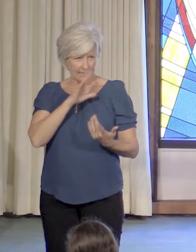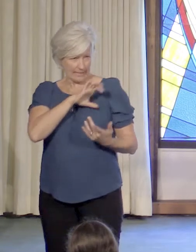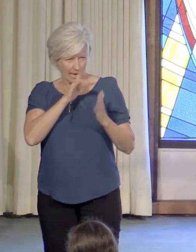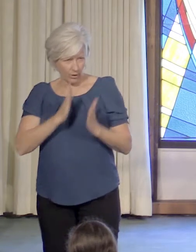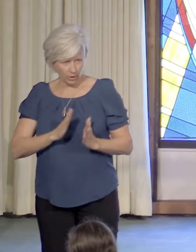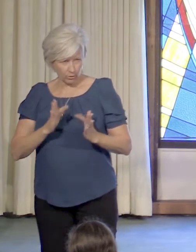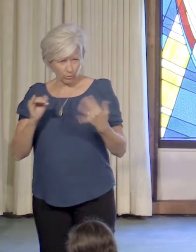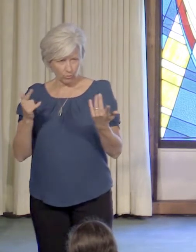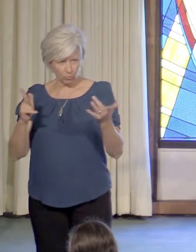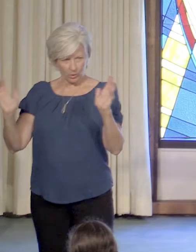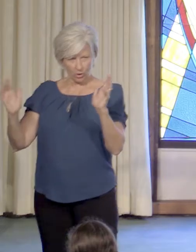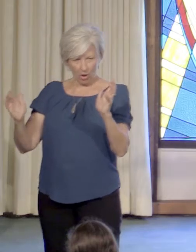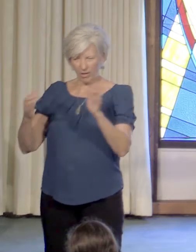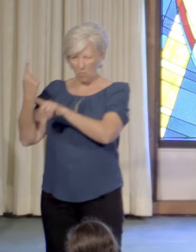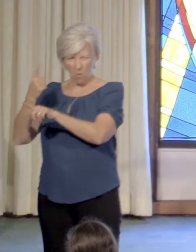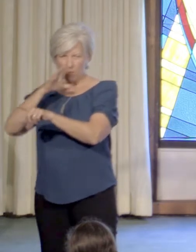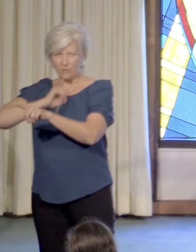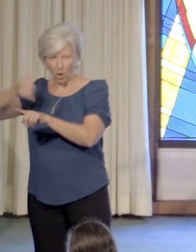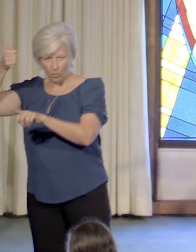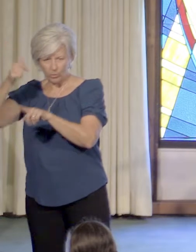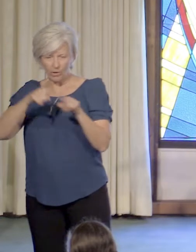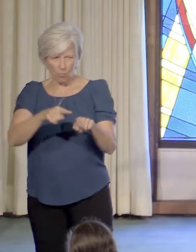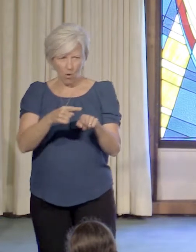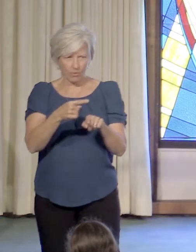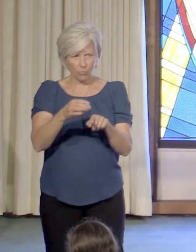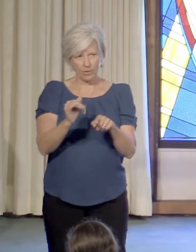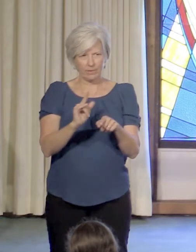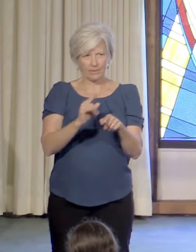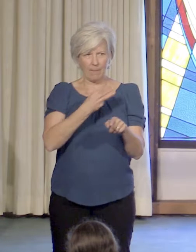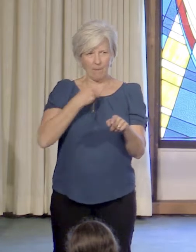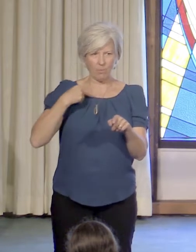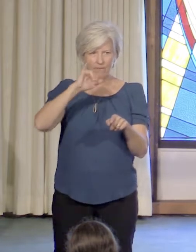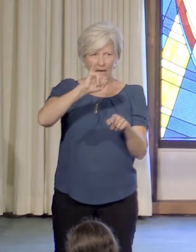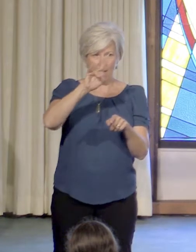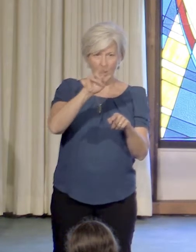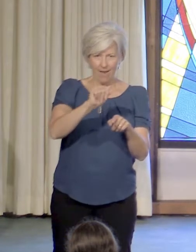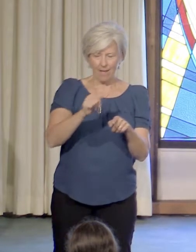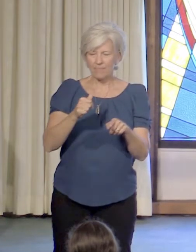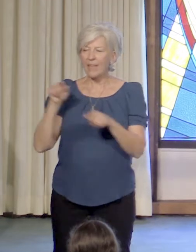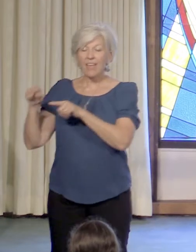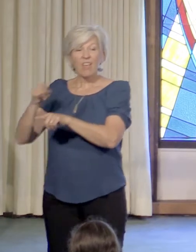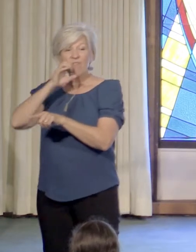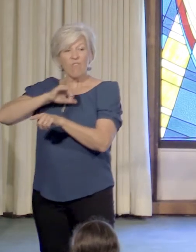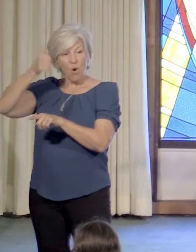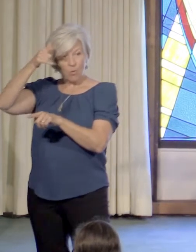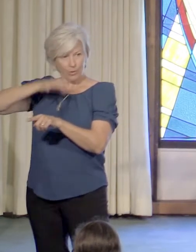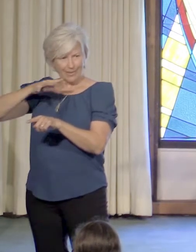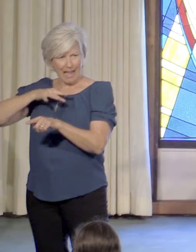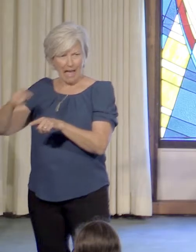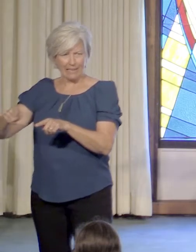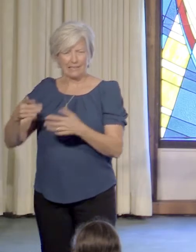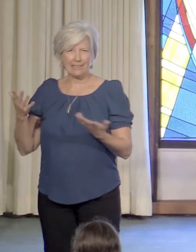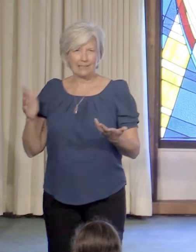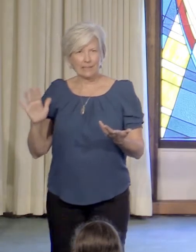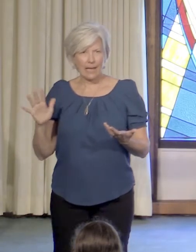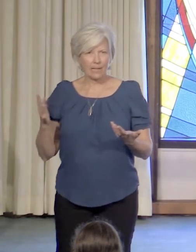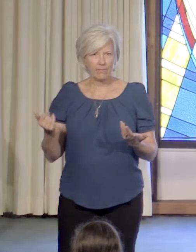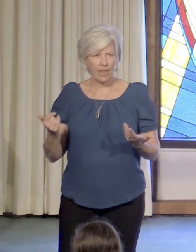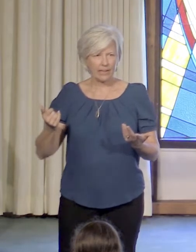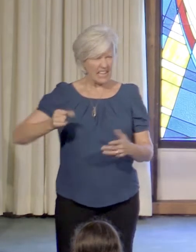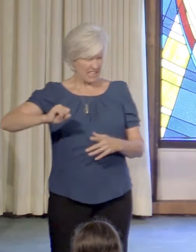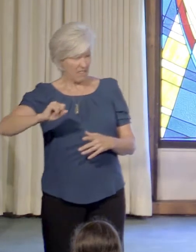and the other one's a young member of the IRA. And the older guy is kind of defending